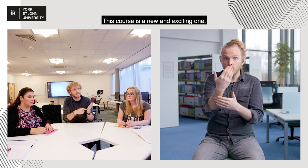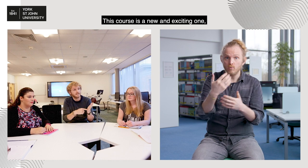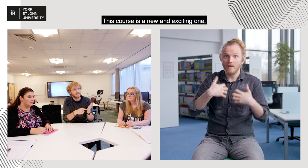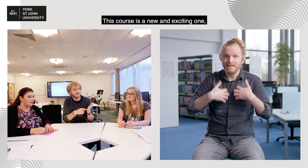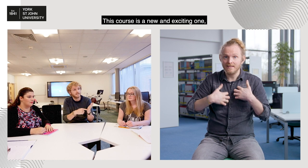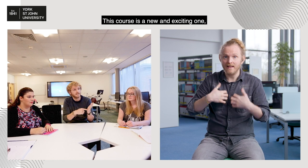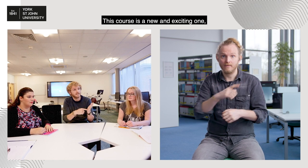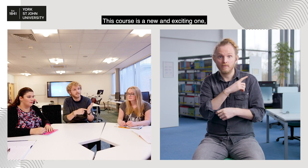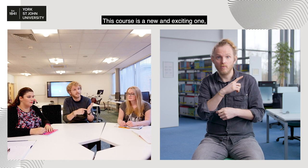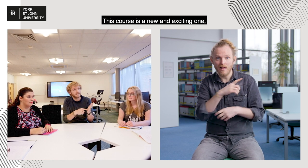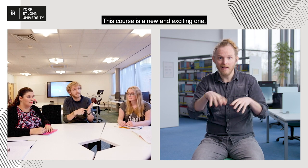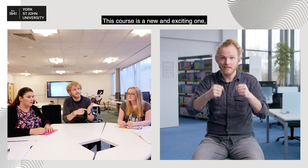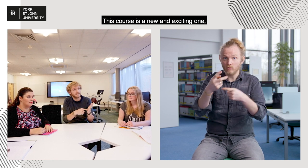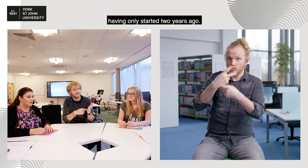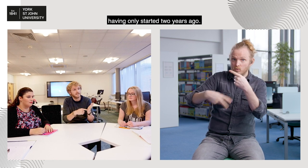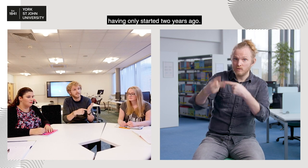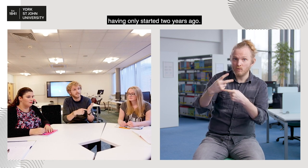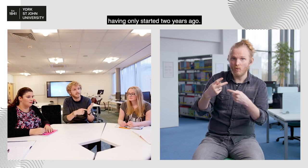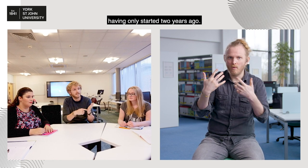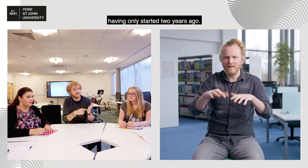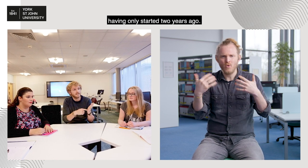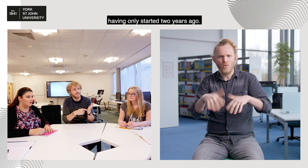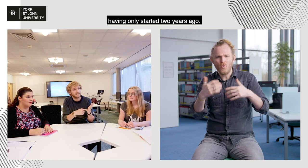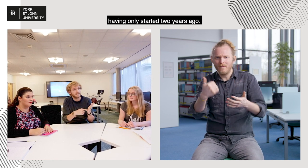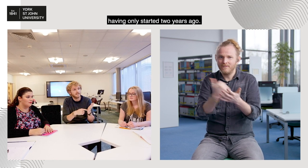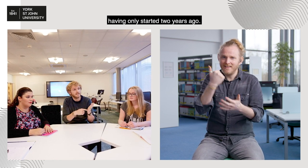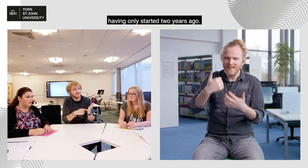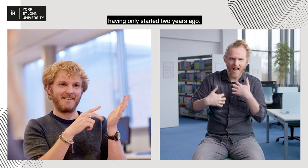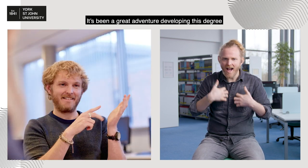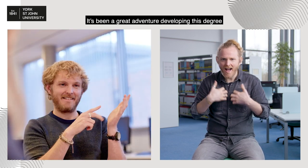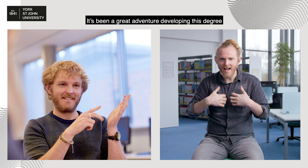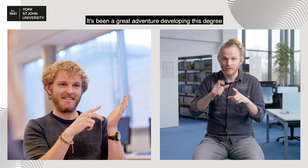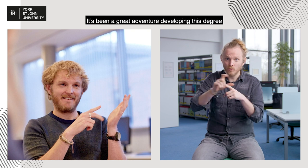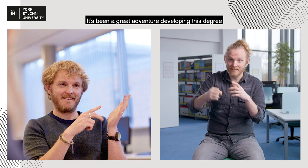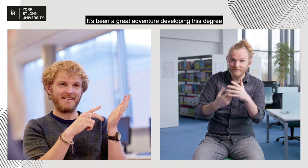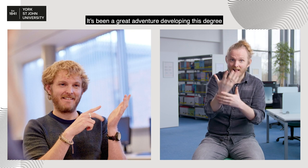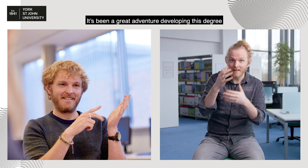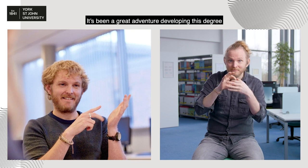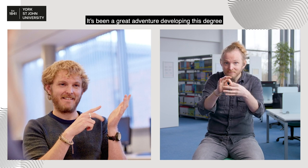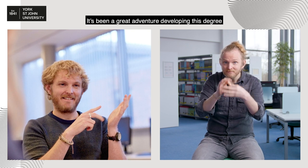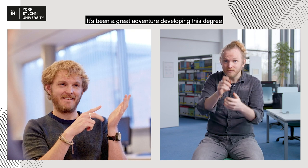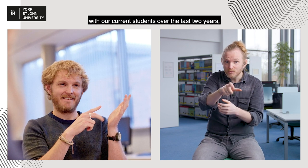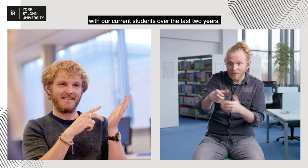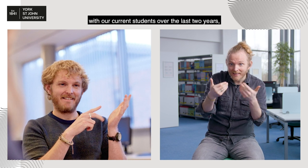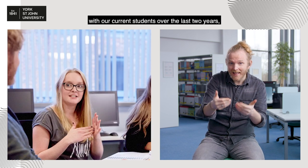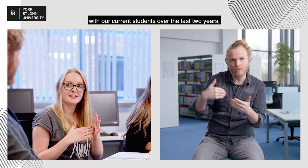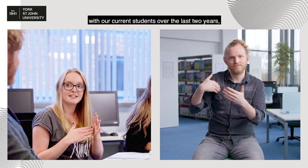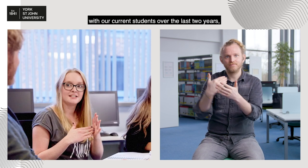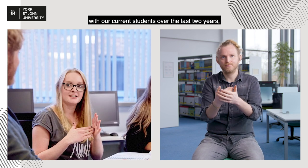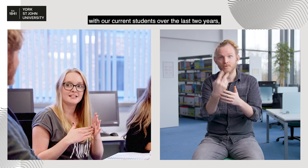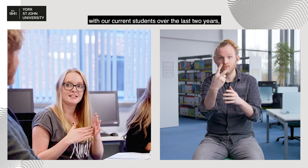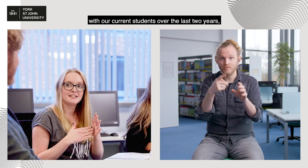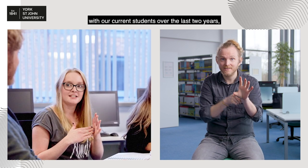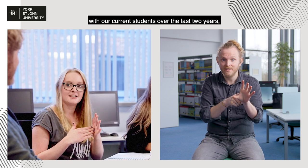This course is a new and exciting one, having only started two years ago. It's been a great adventure developing this degree with our current